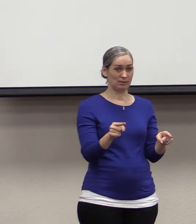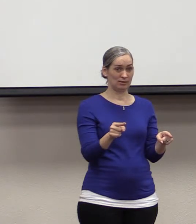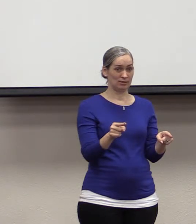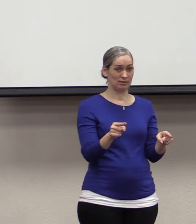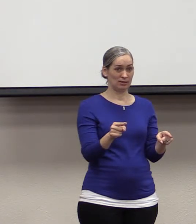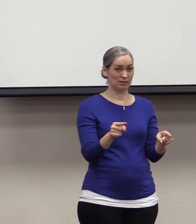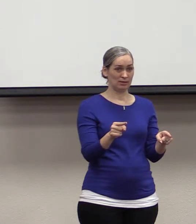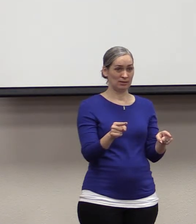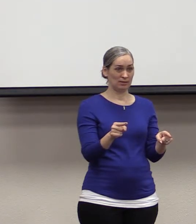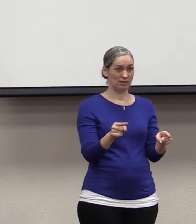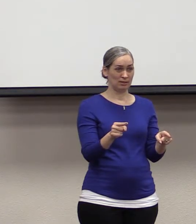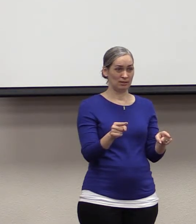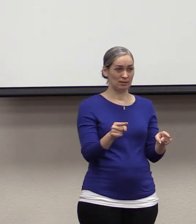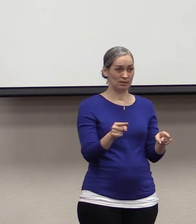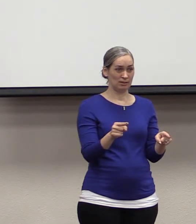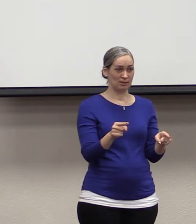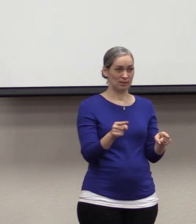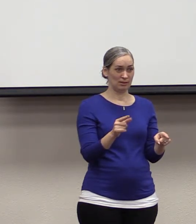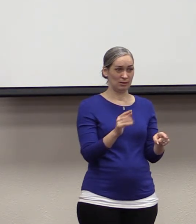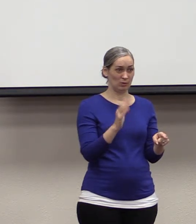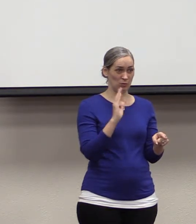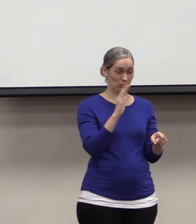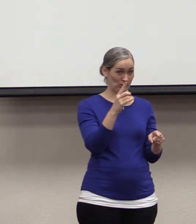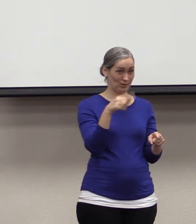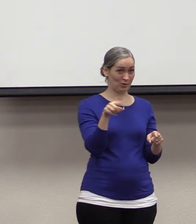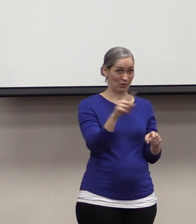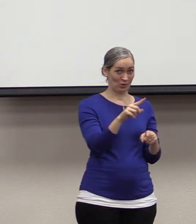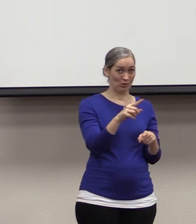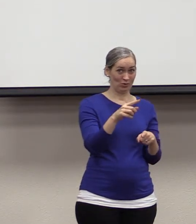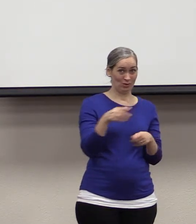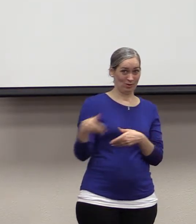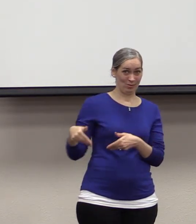to bring God into a situation, will you do it?